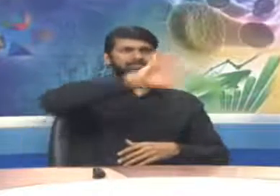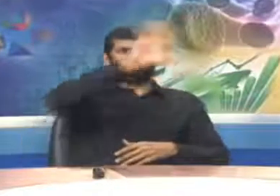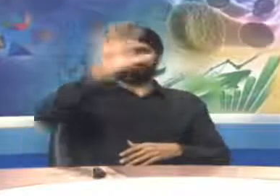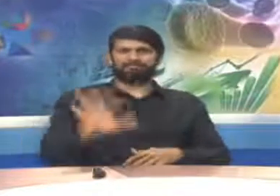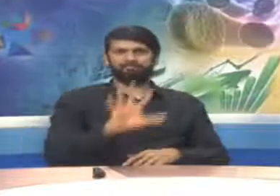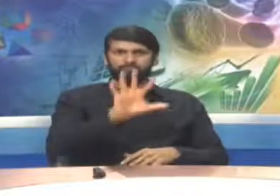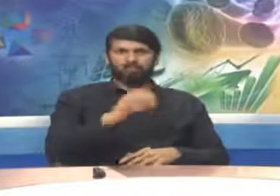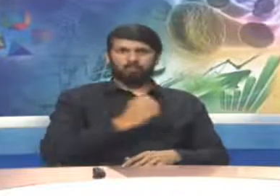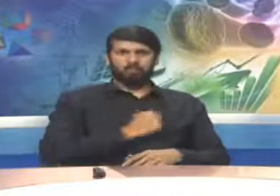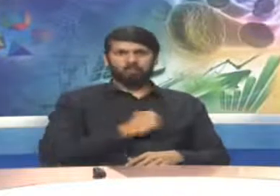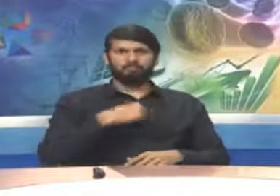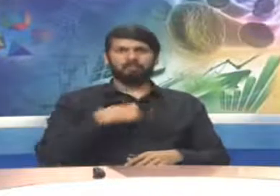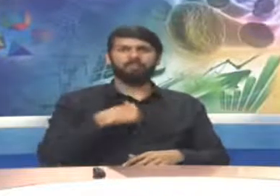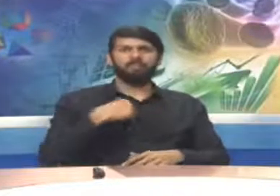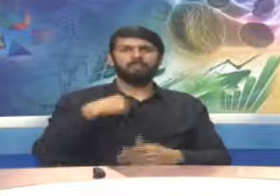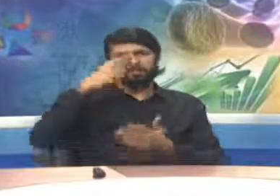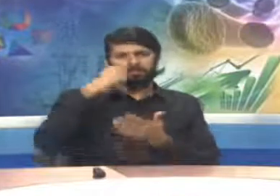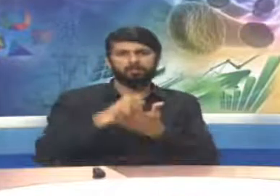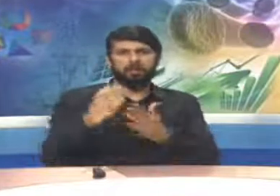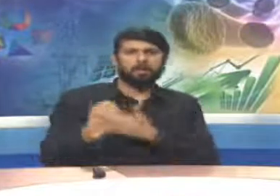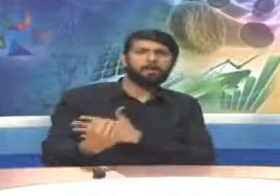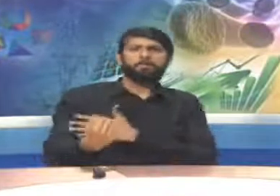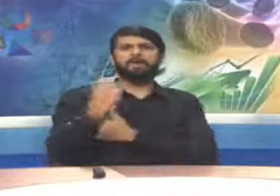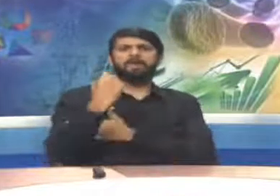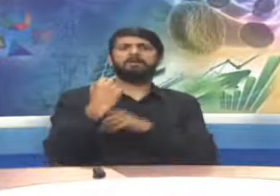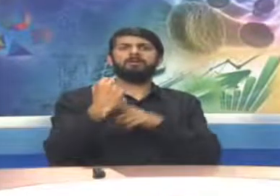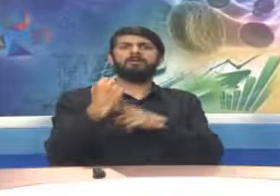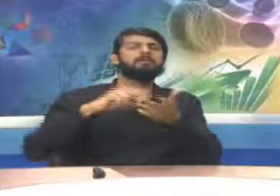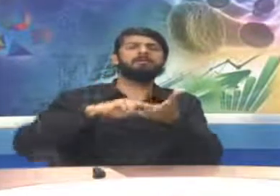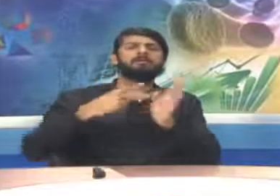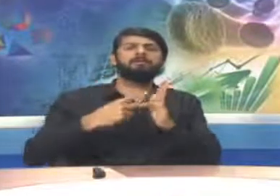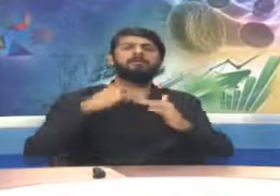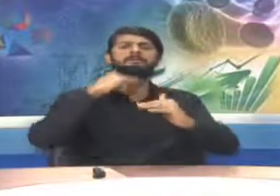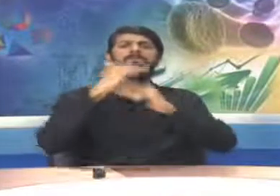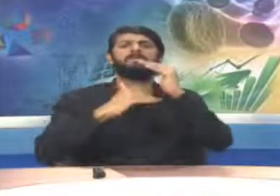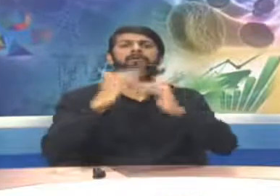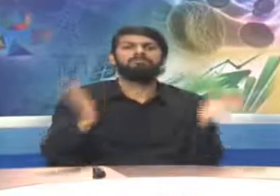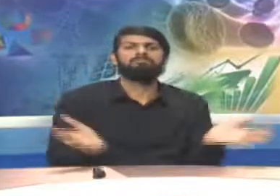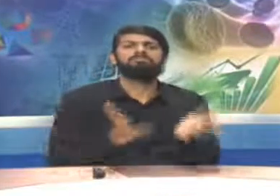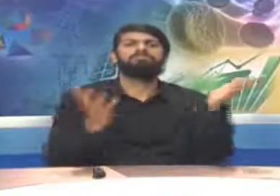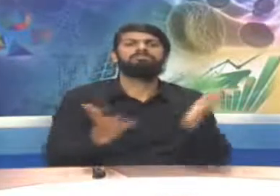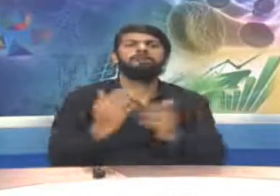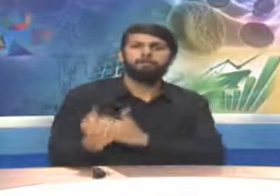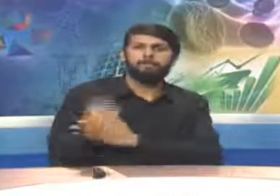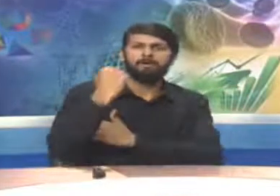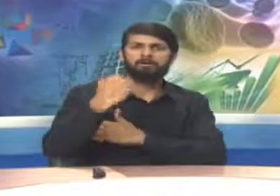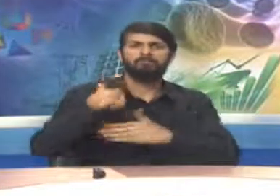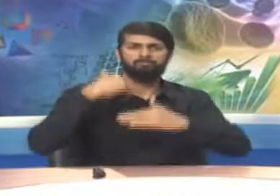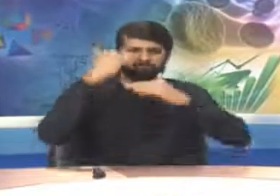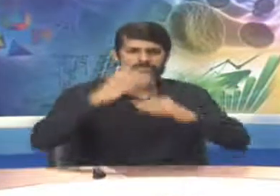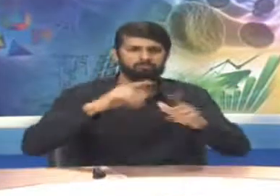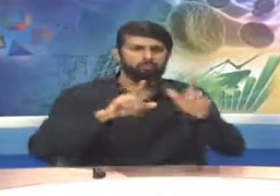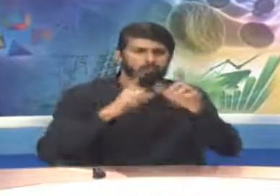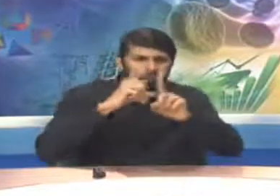for attaining the good of individual. They oppose every type